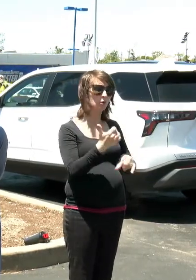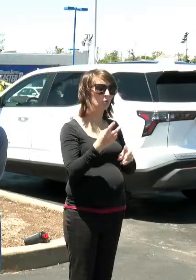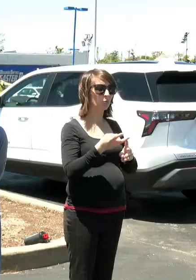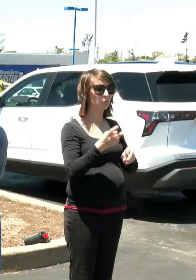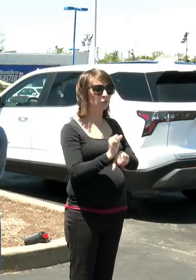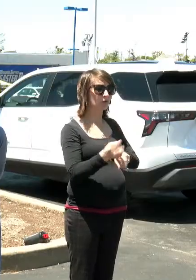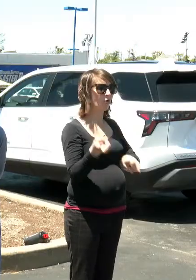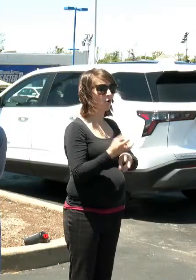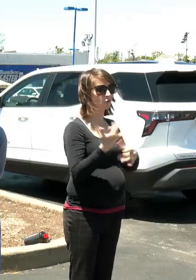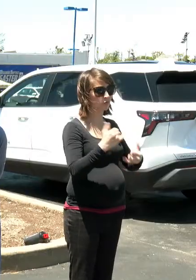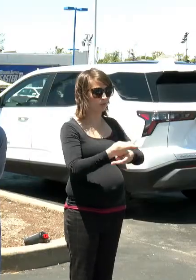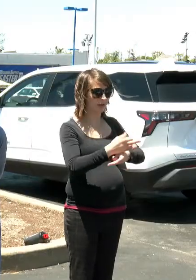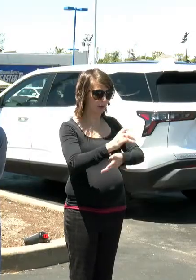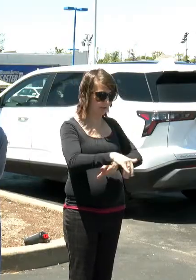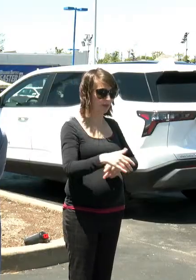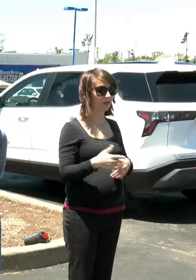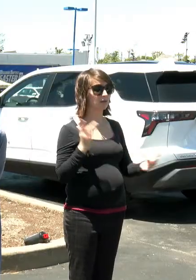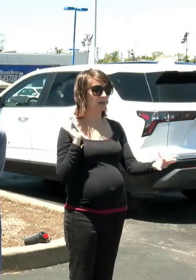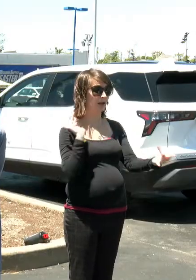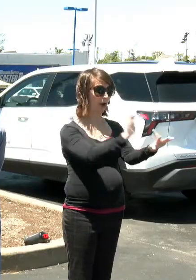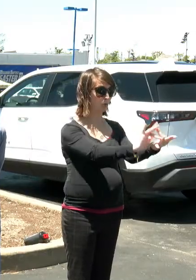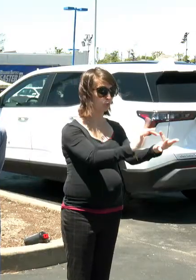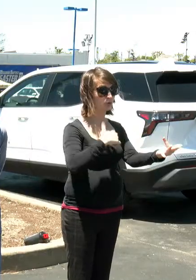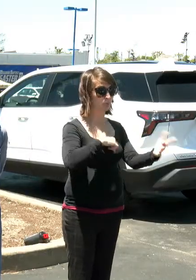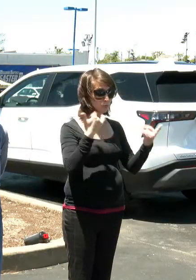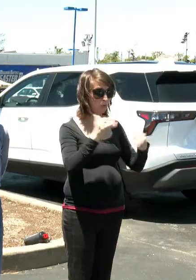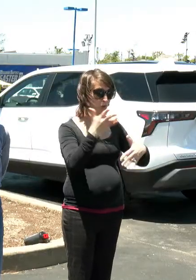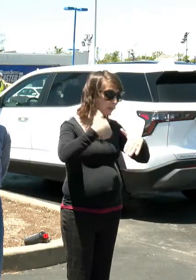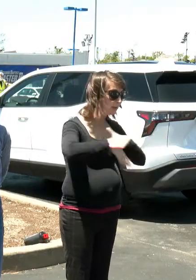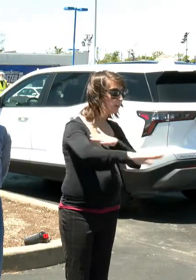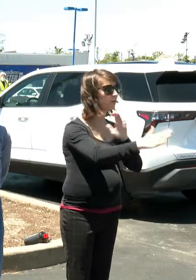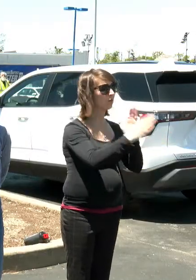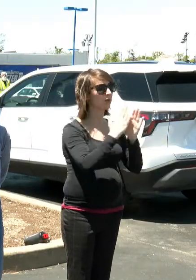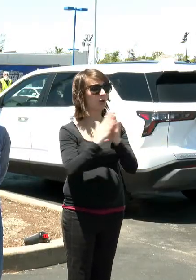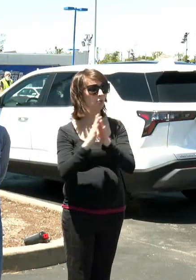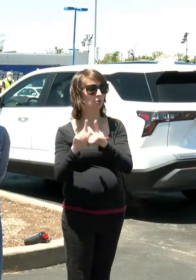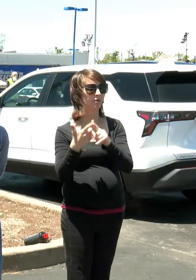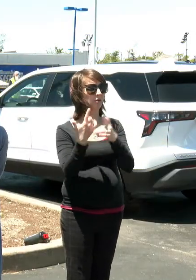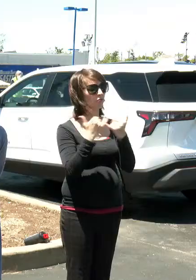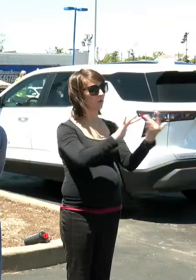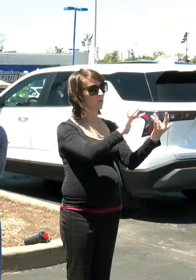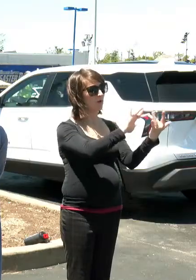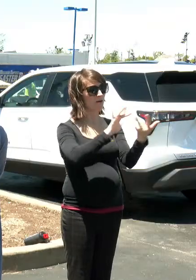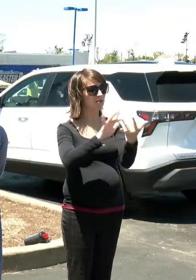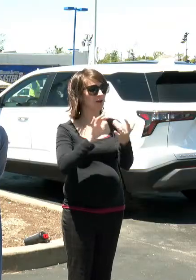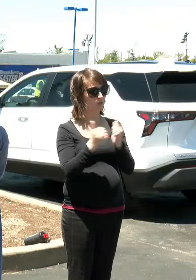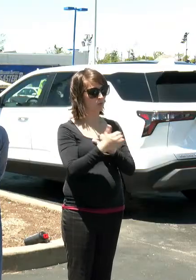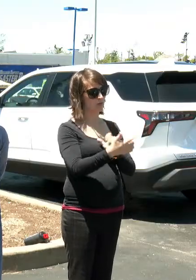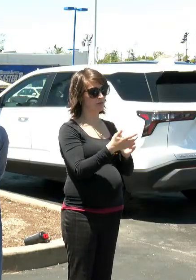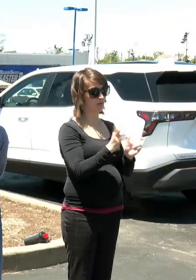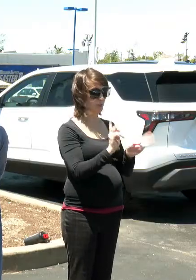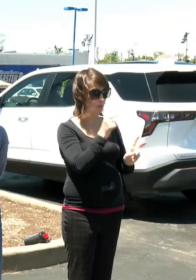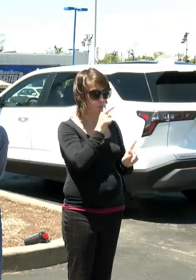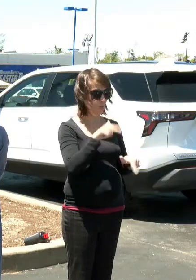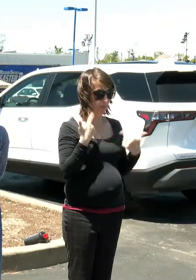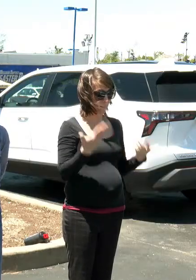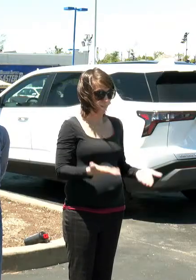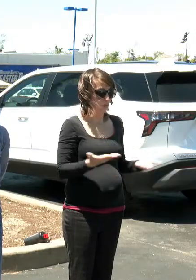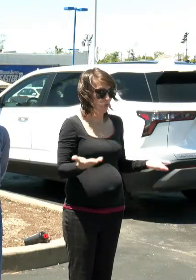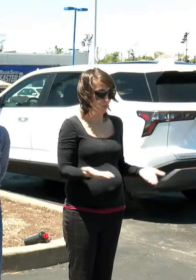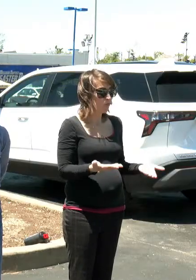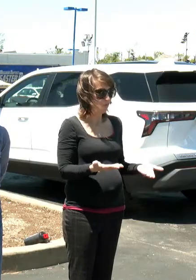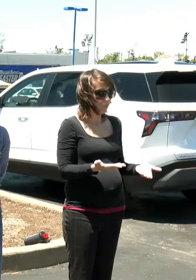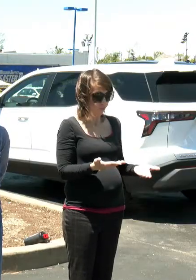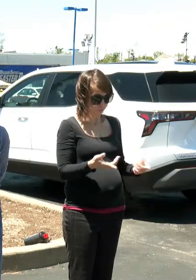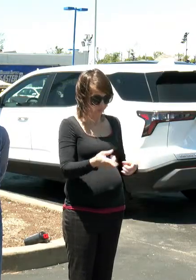of. Outreach, we're getting into the neighborhoods, trying to get in contact with the citizens, the ones that have been affected, and